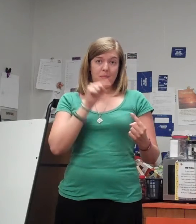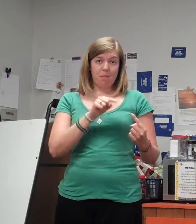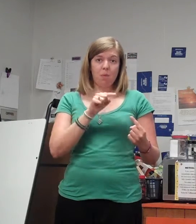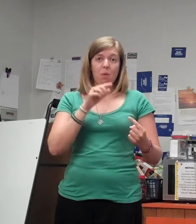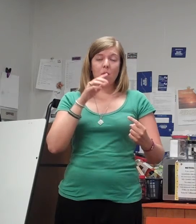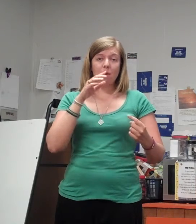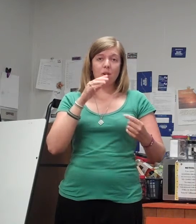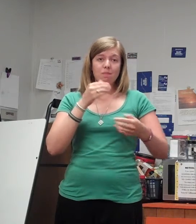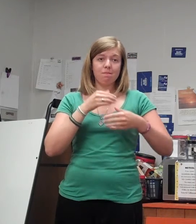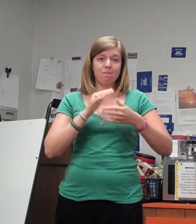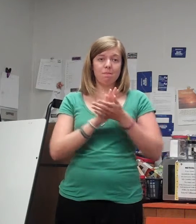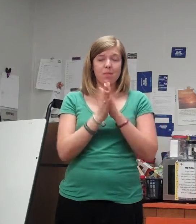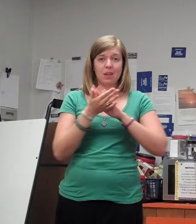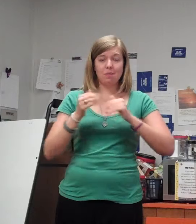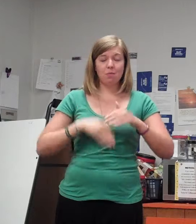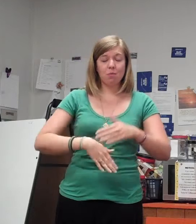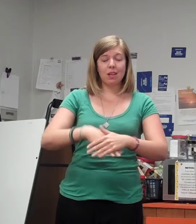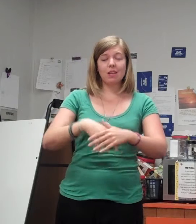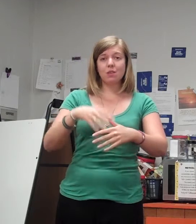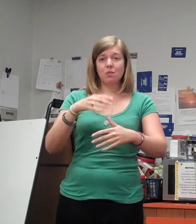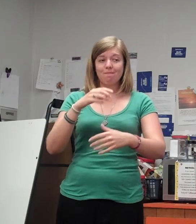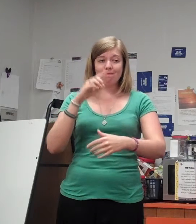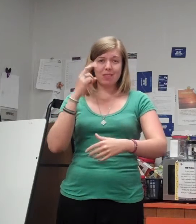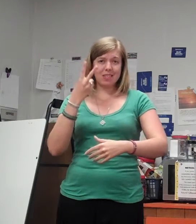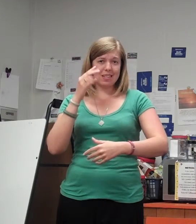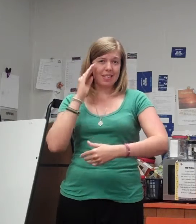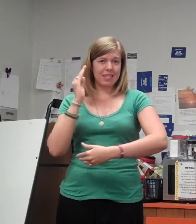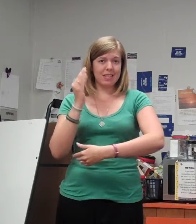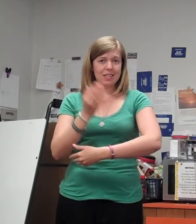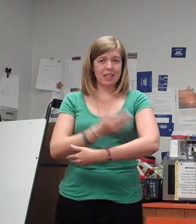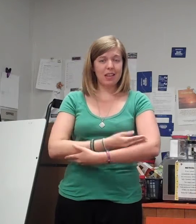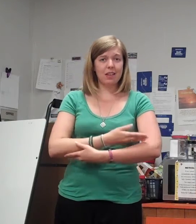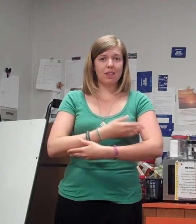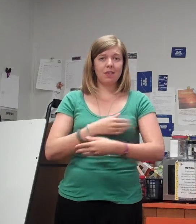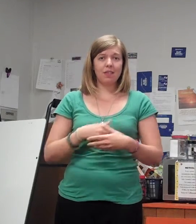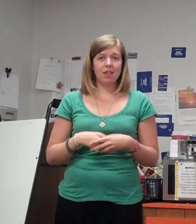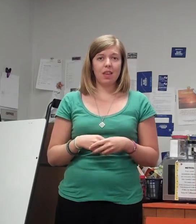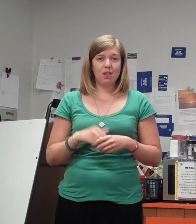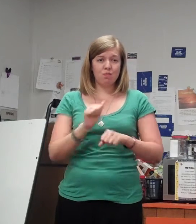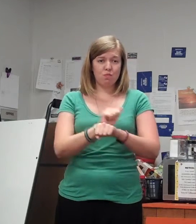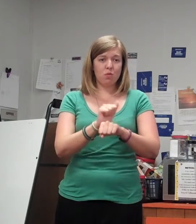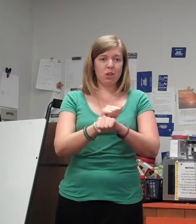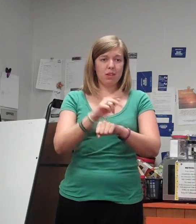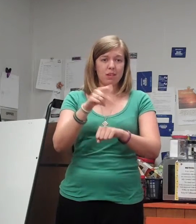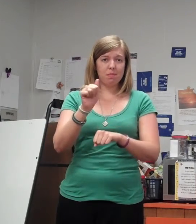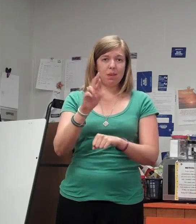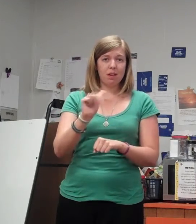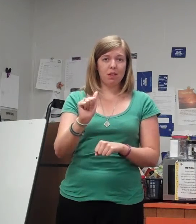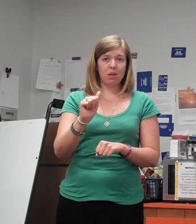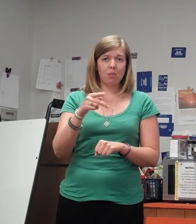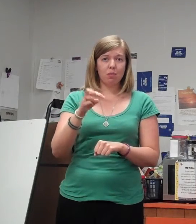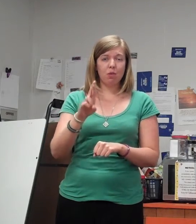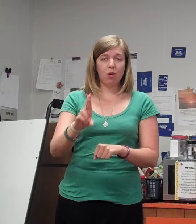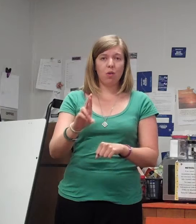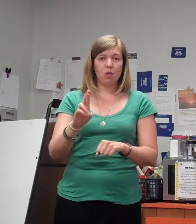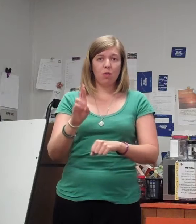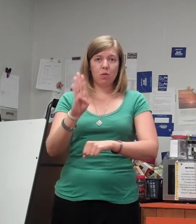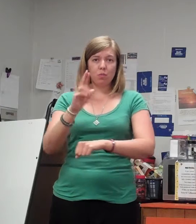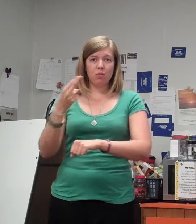as a parapro for Bloomfield Hills in their deaf ed program. Now, back in those days, when you started